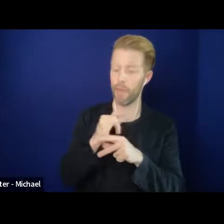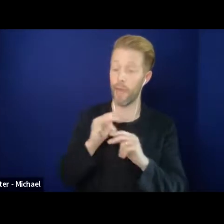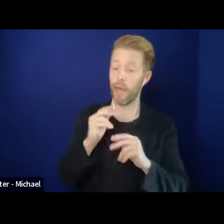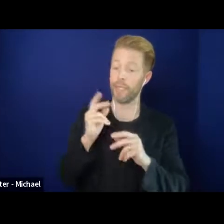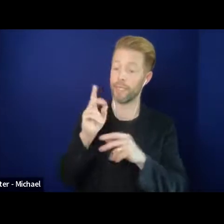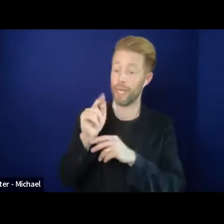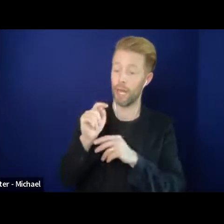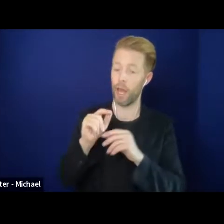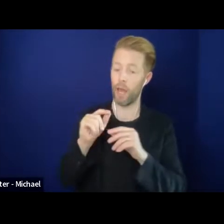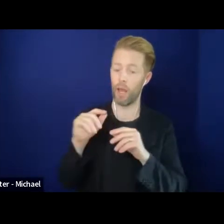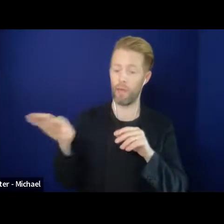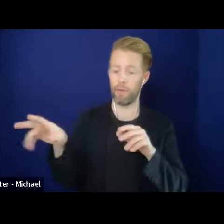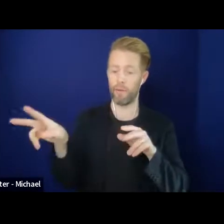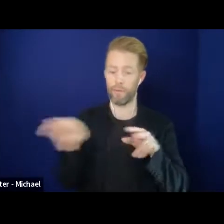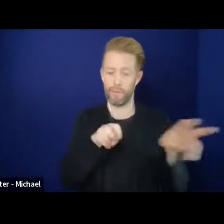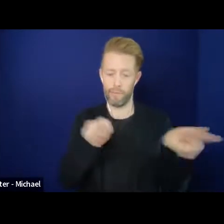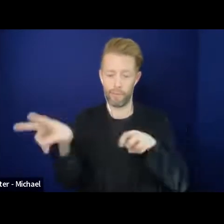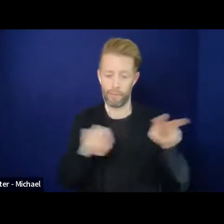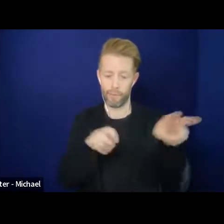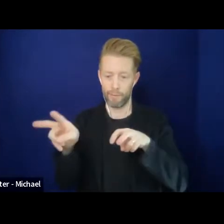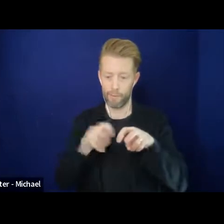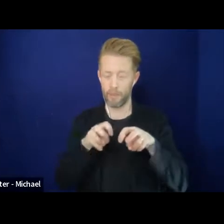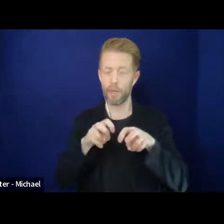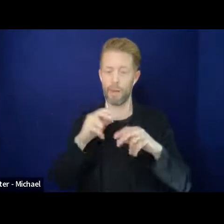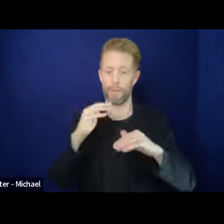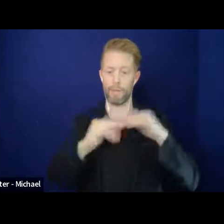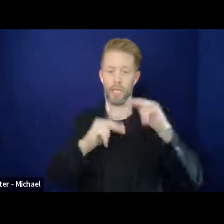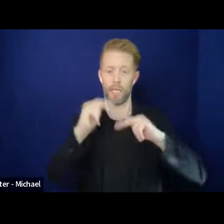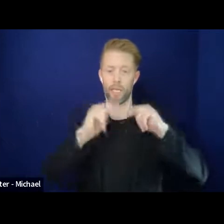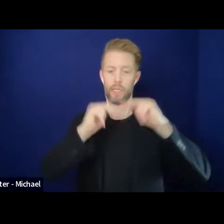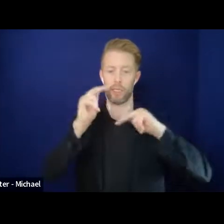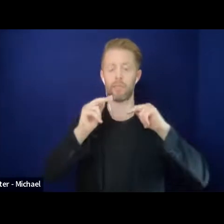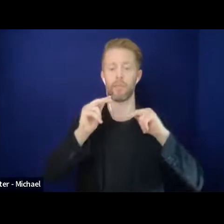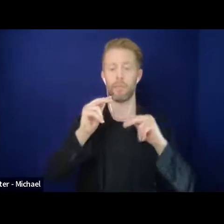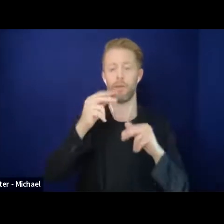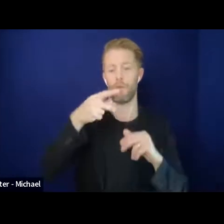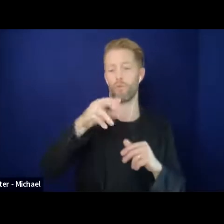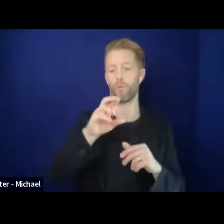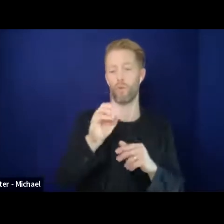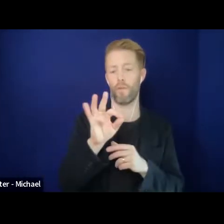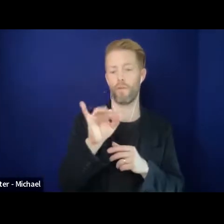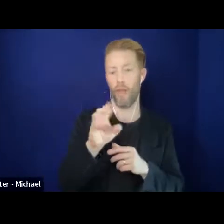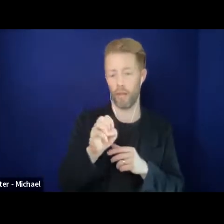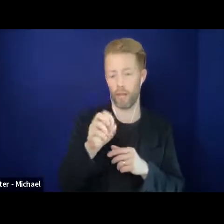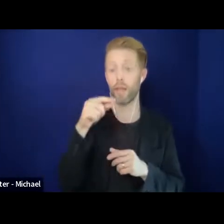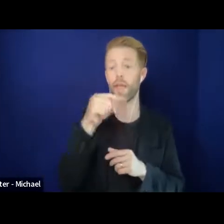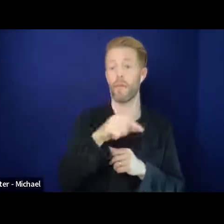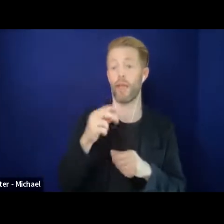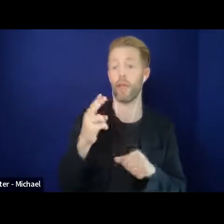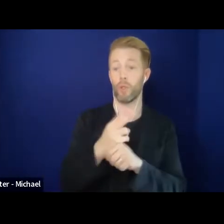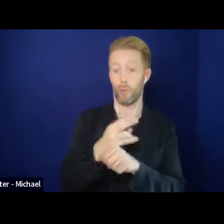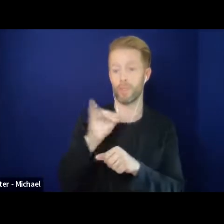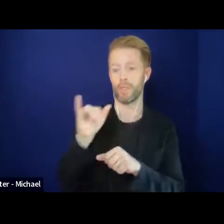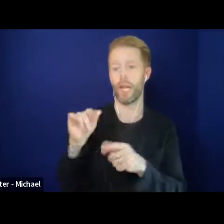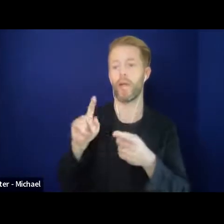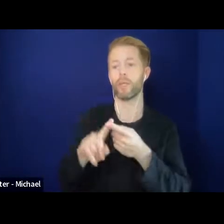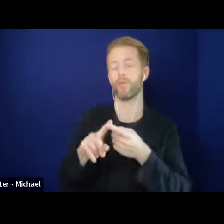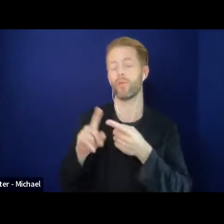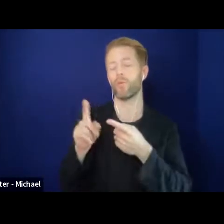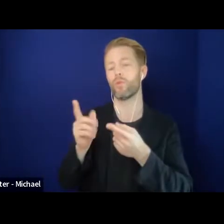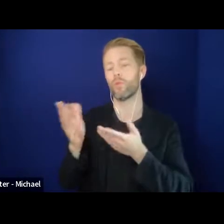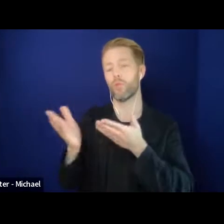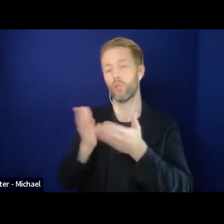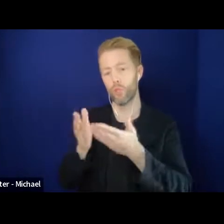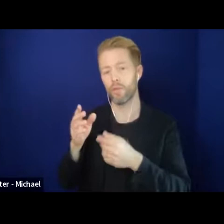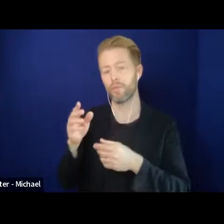they then use to more perfectly serve you ads and coupons and things that they hope that you will then buy from them. All of that